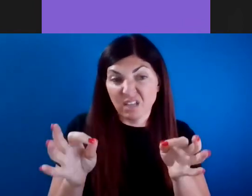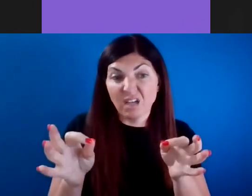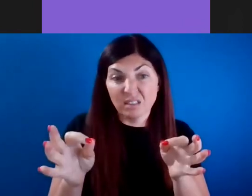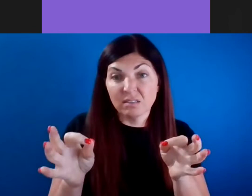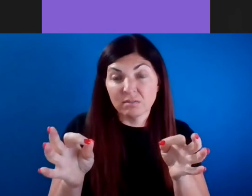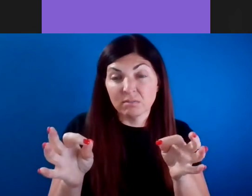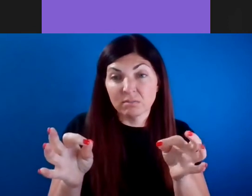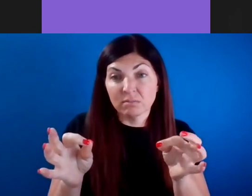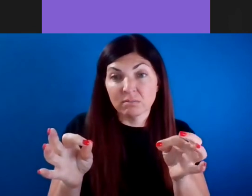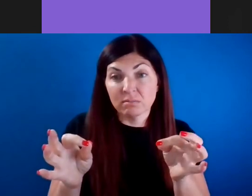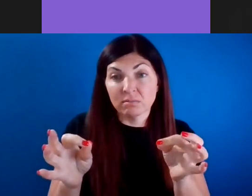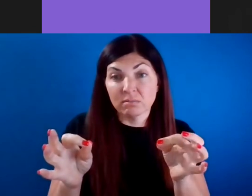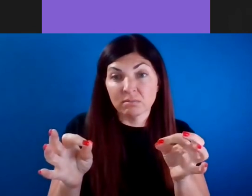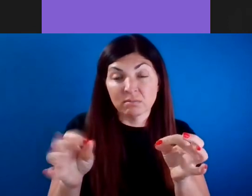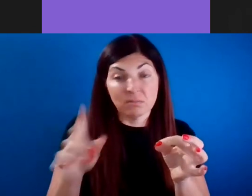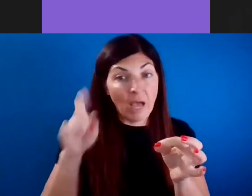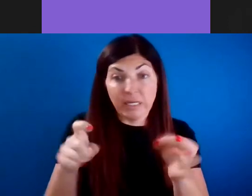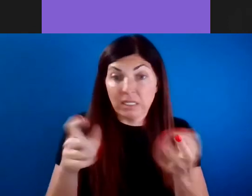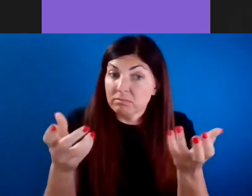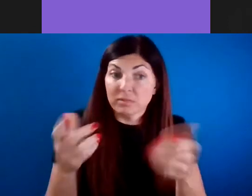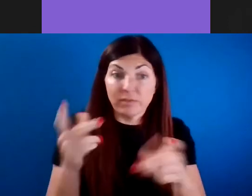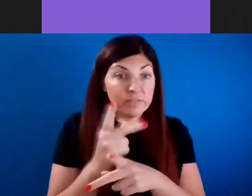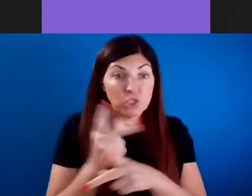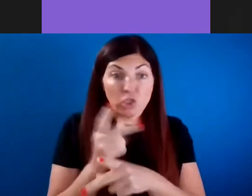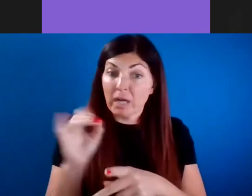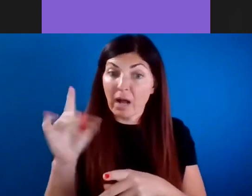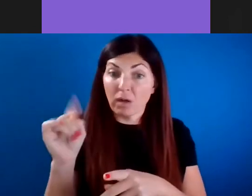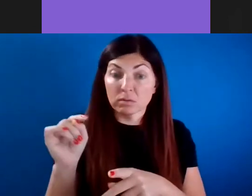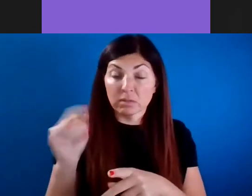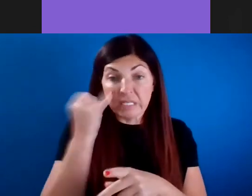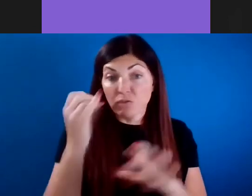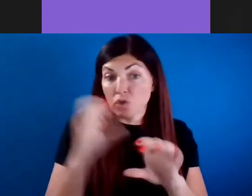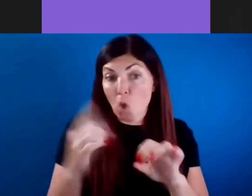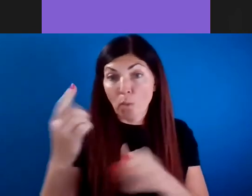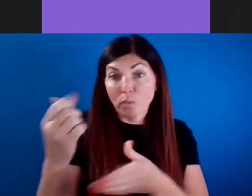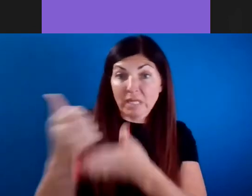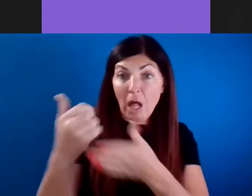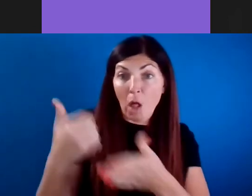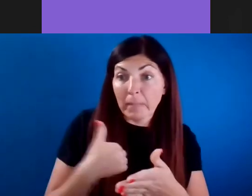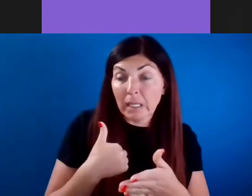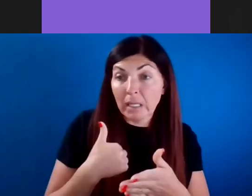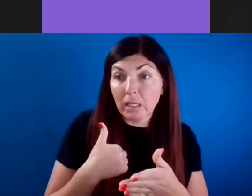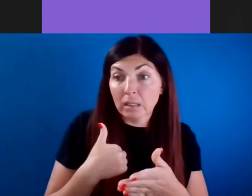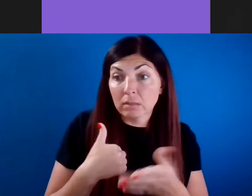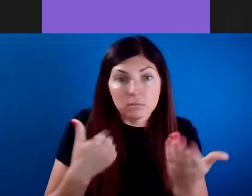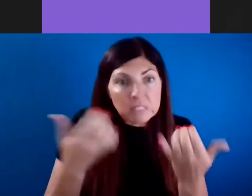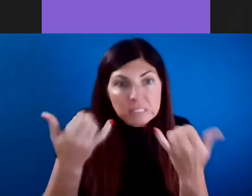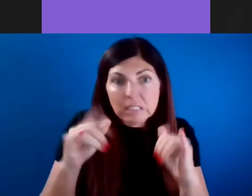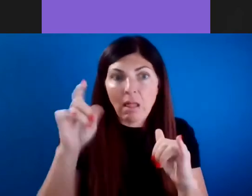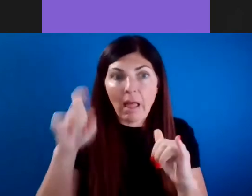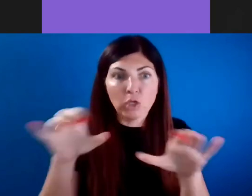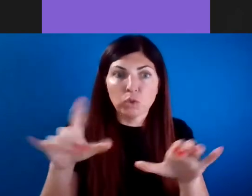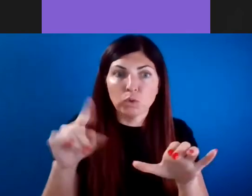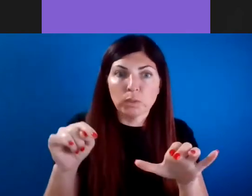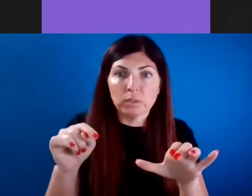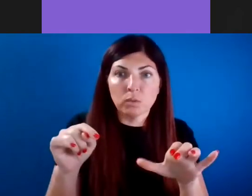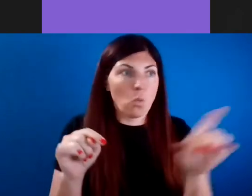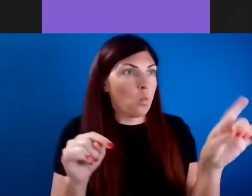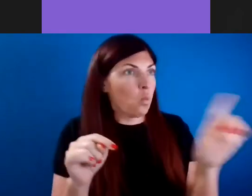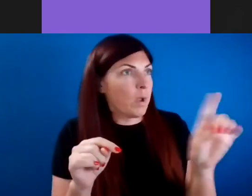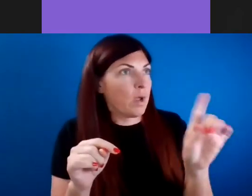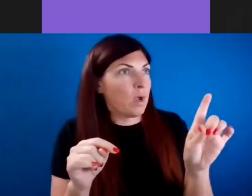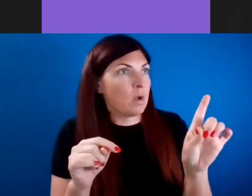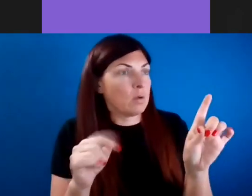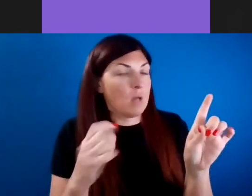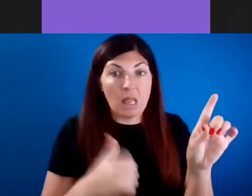to step up and figure it out, because if no one was going to help me figure it out, it still had to get figured out. Like, where was I going to end up?